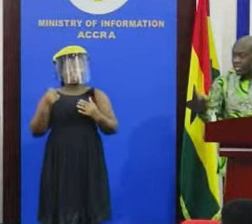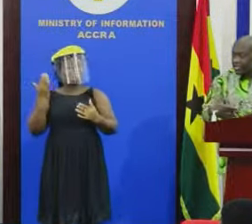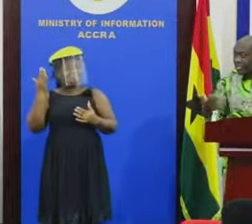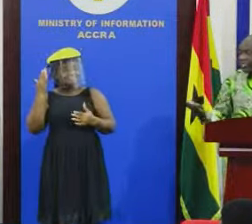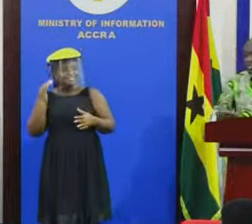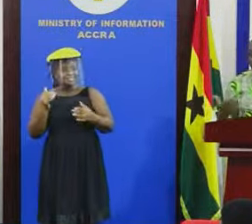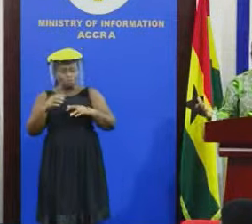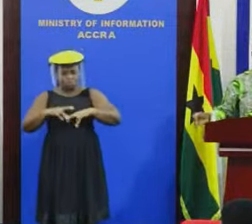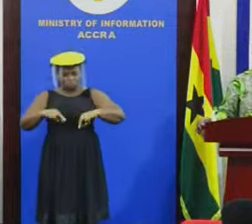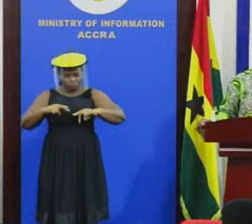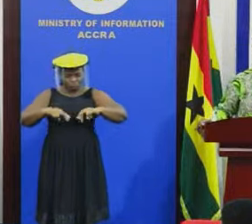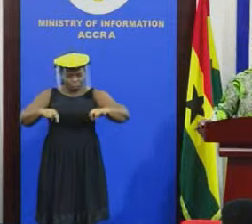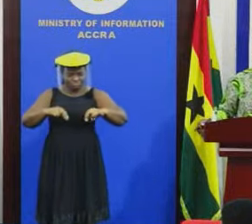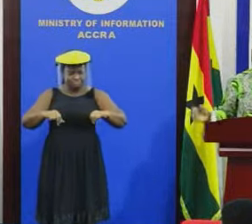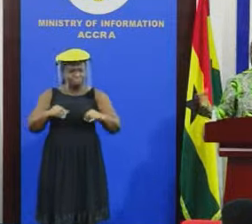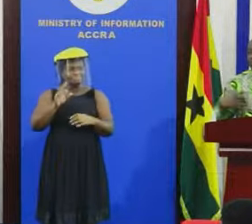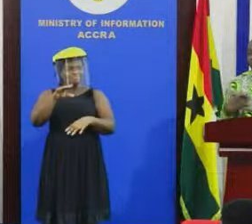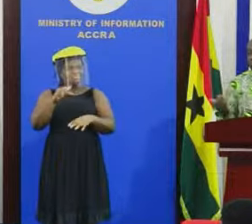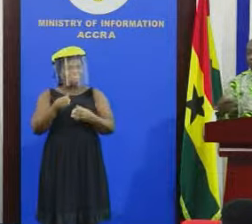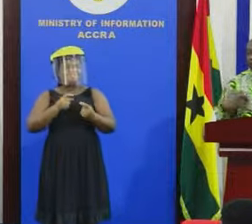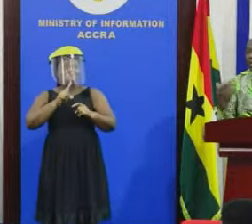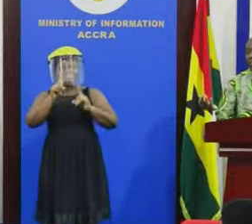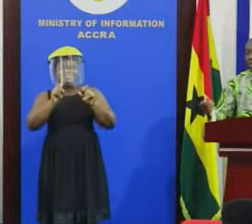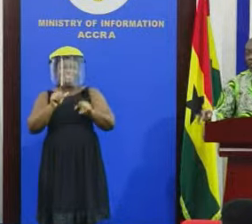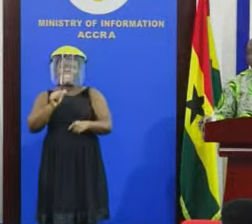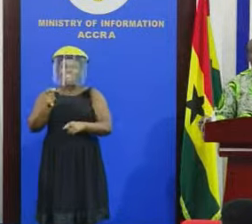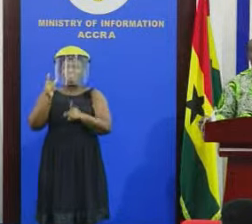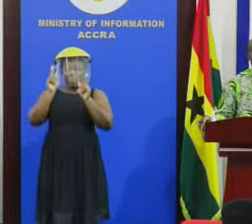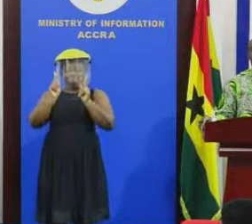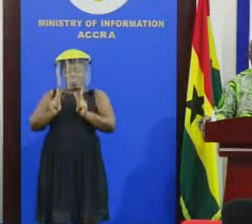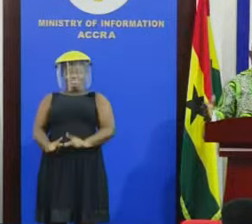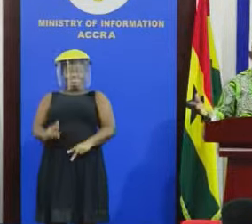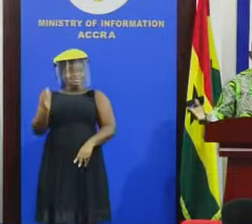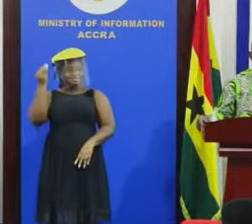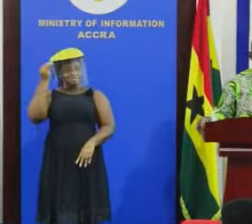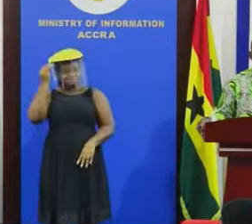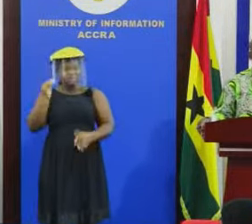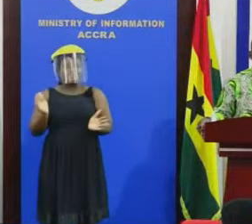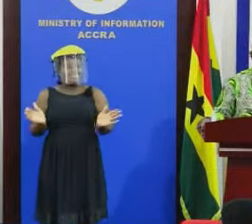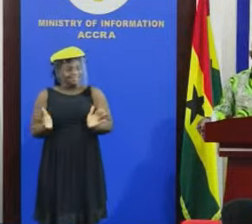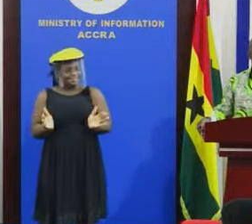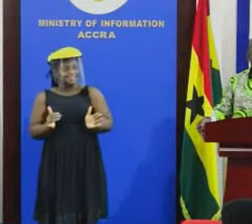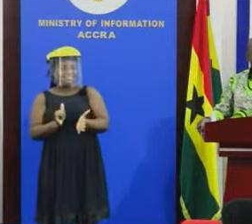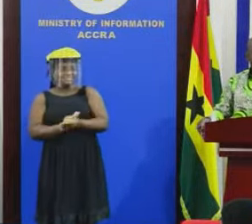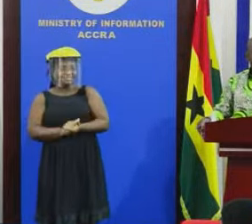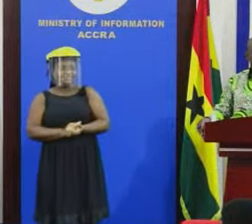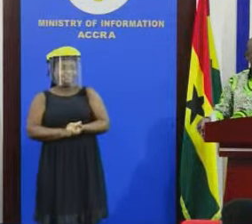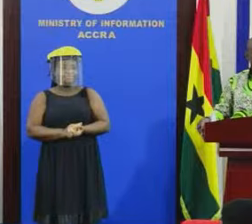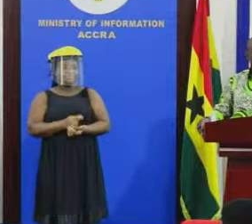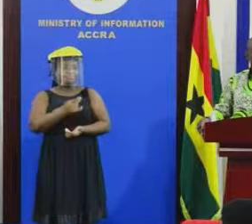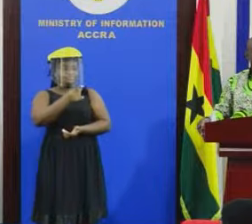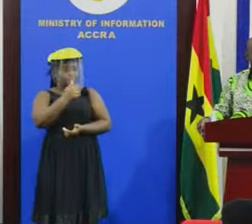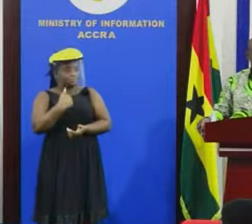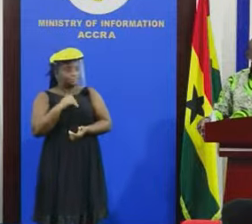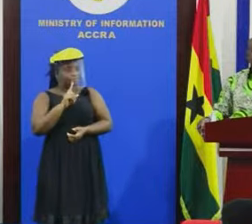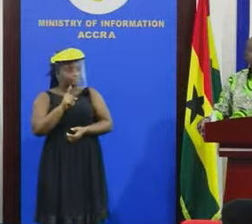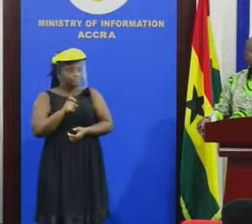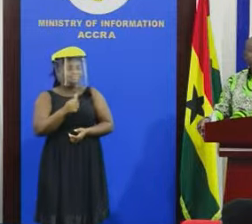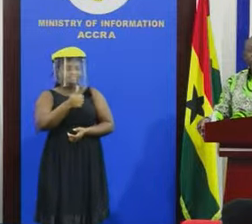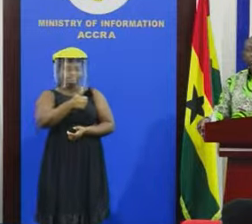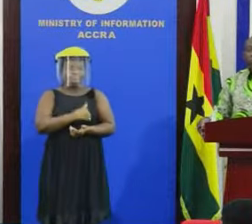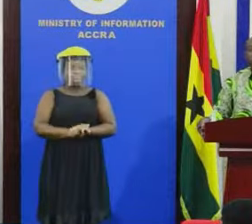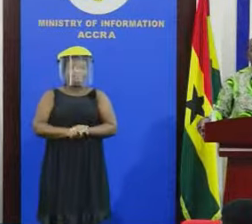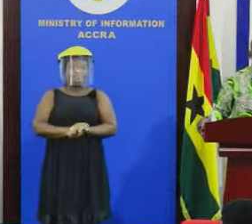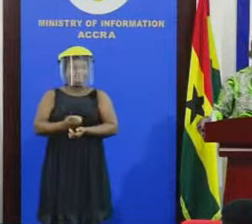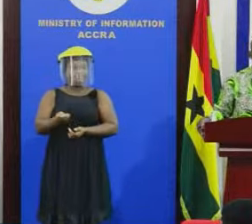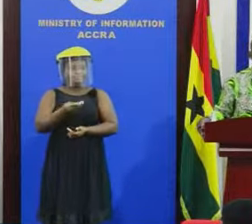well researched, there's a strong background, not personal opinions. And we encourage that a lot. Shika, you have a question? Yes. So let's